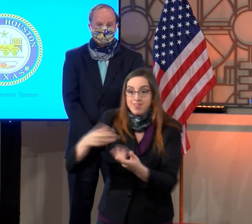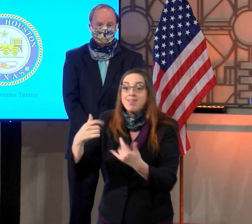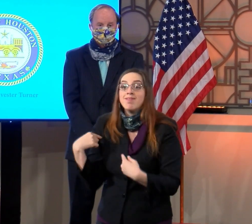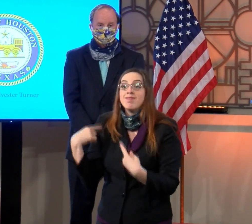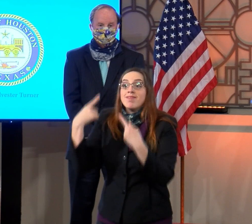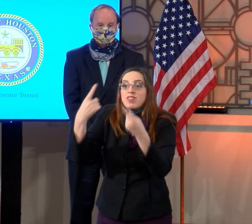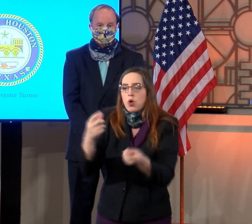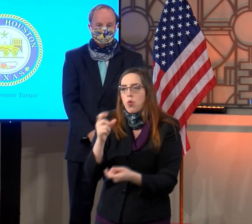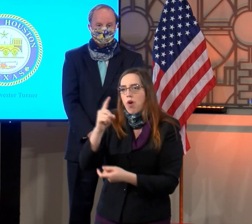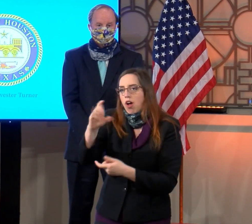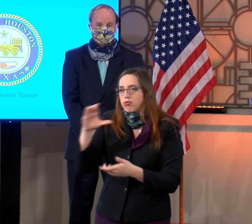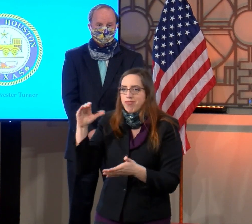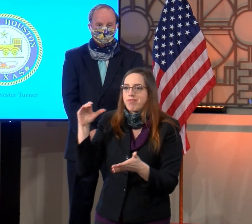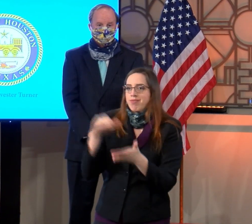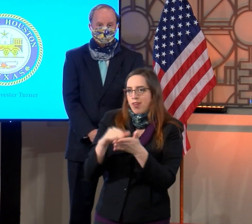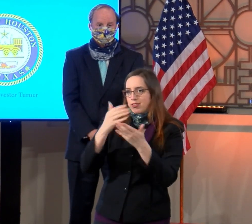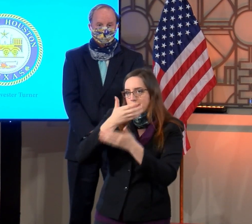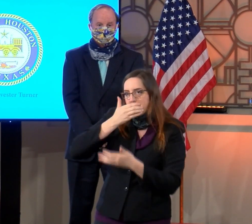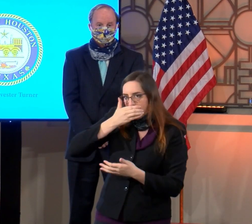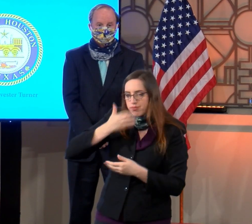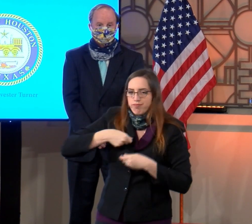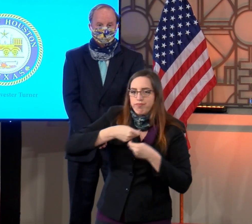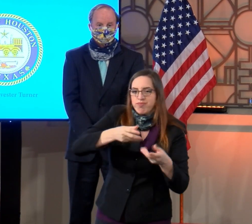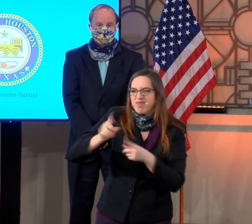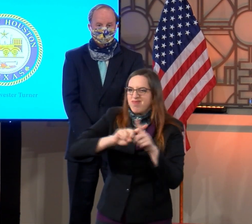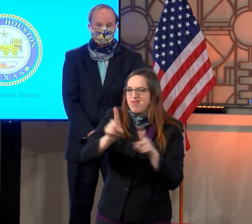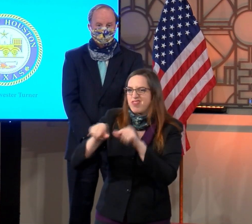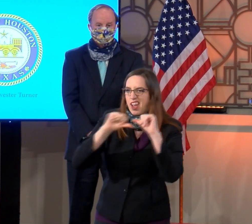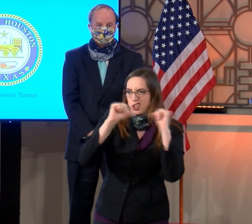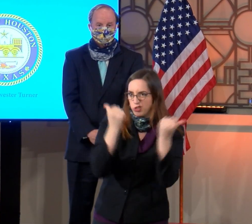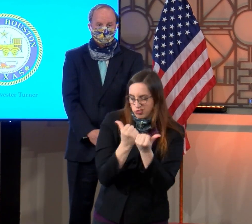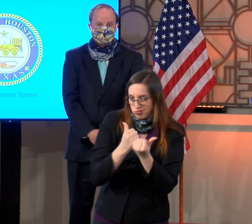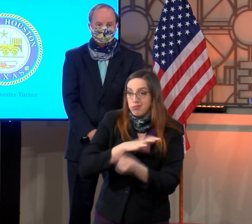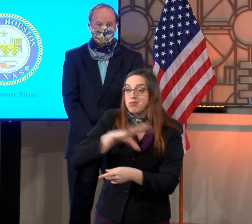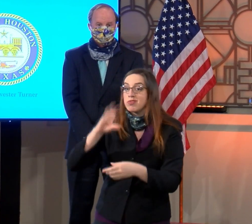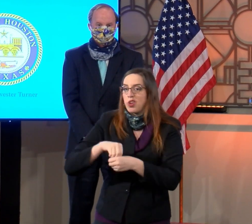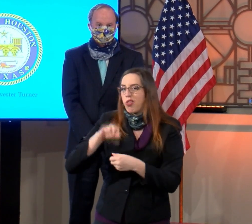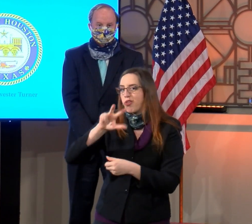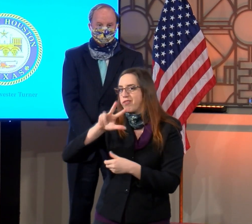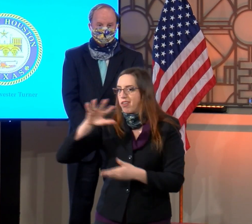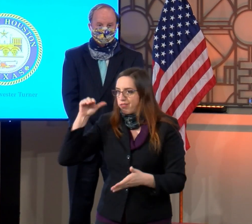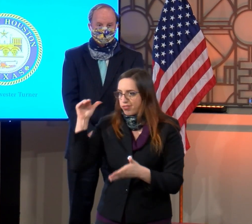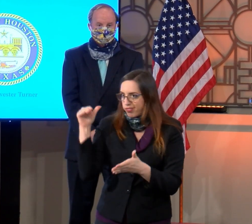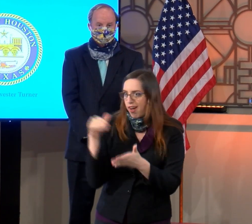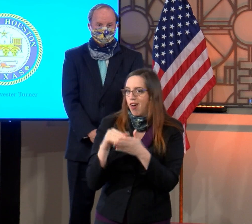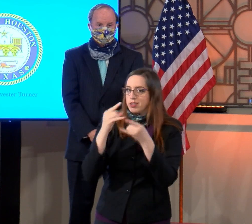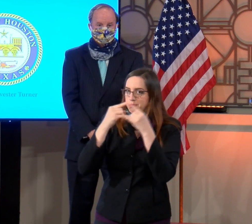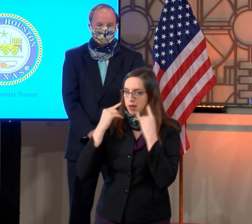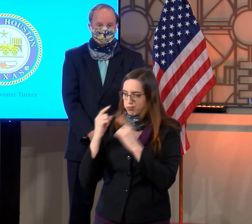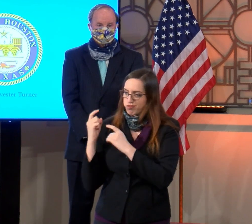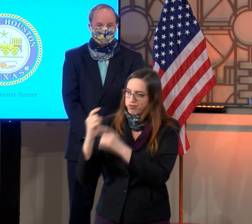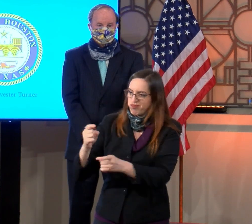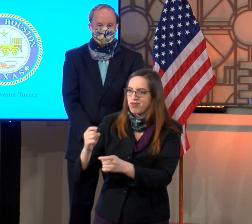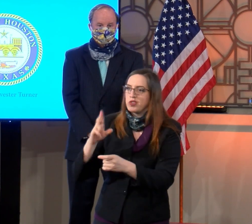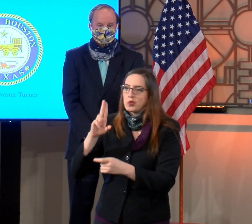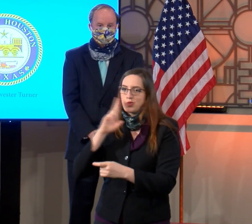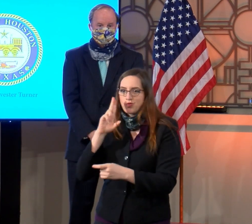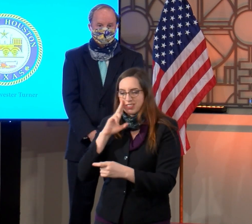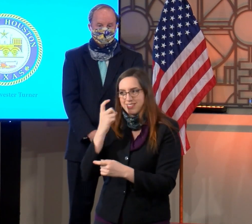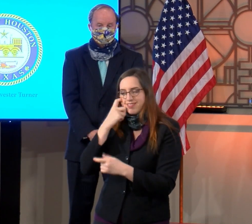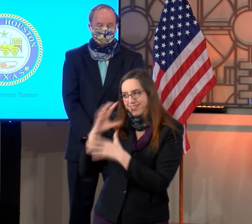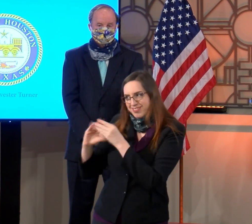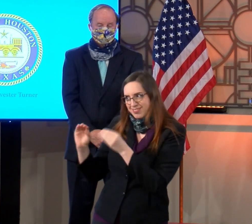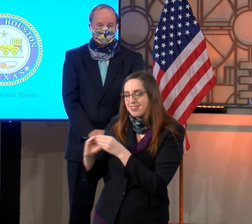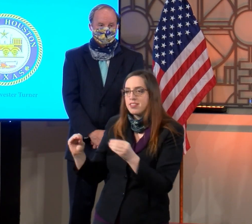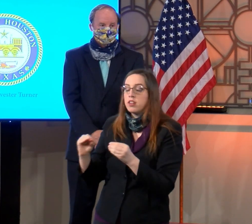to 100,000 masks to area agencies, including the 35,000 masks to the City of Houston that the mayor referenced,